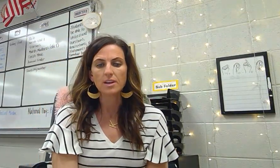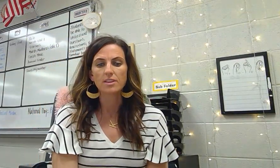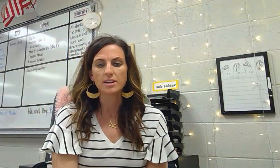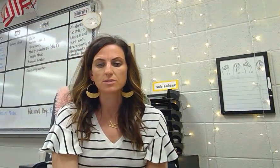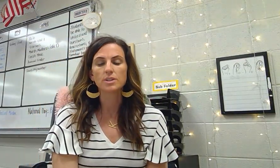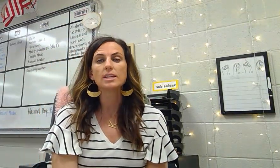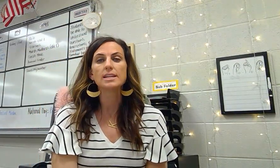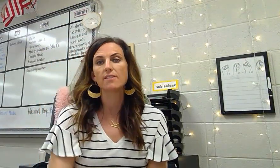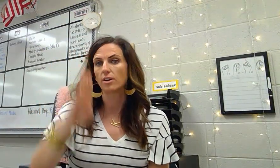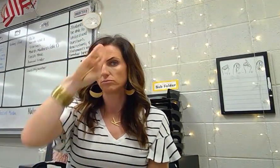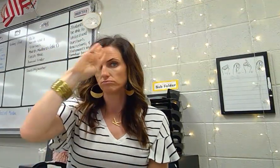The next one, never.